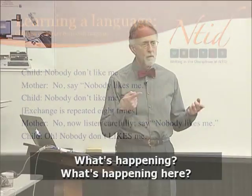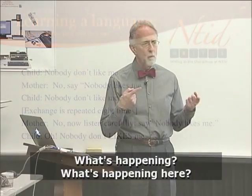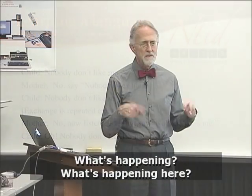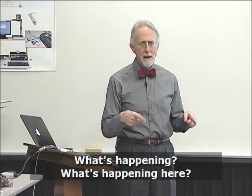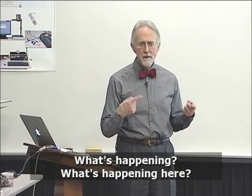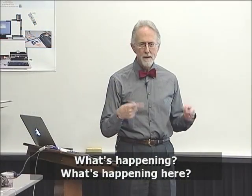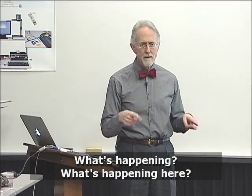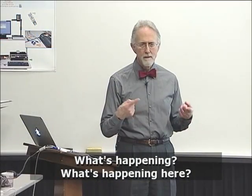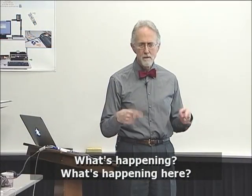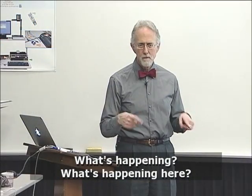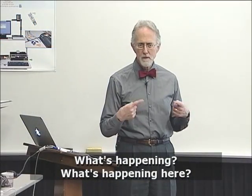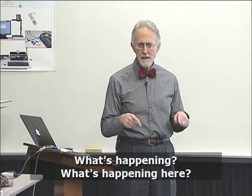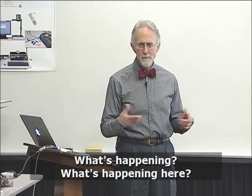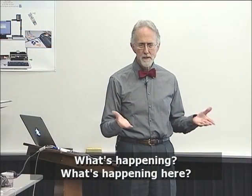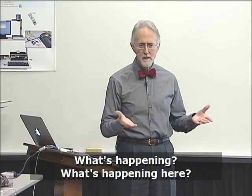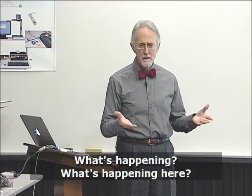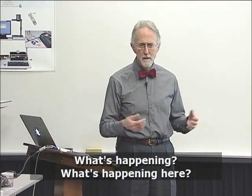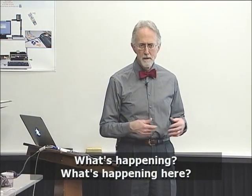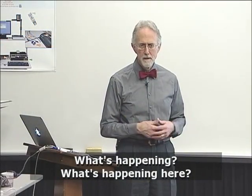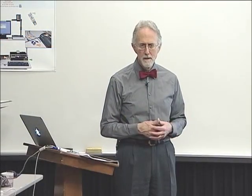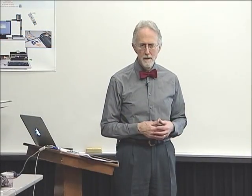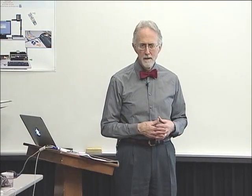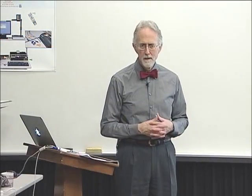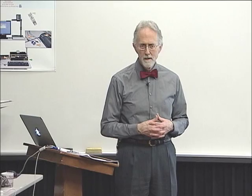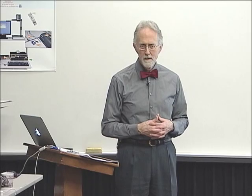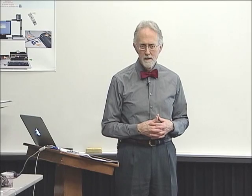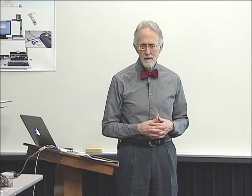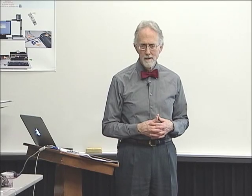What's happening? What's happening here?